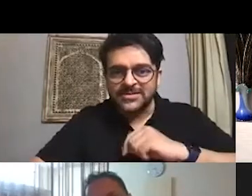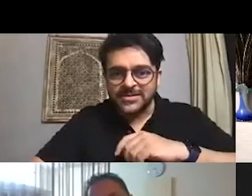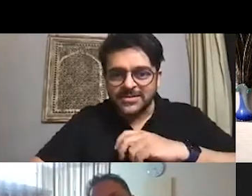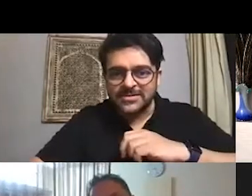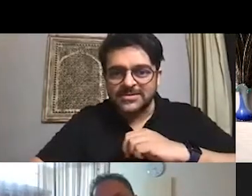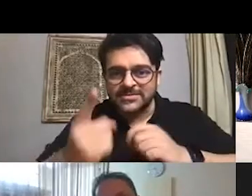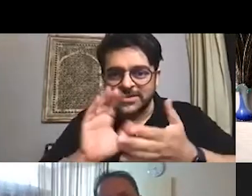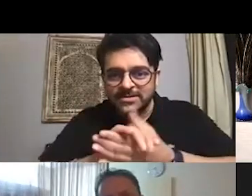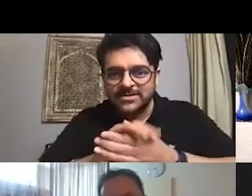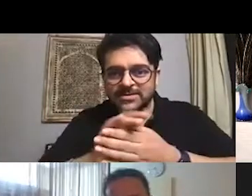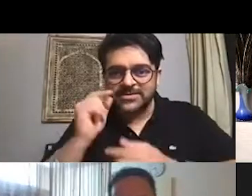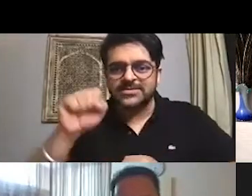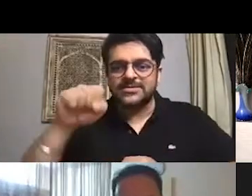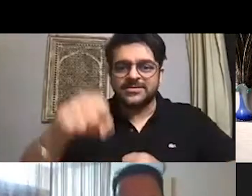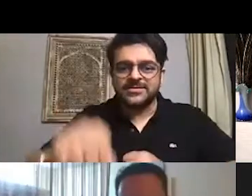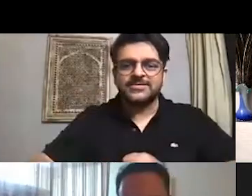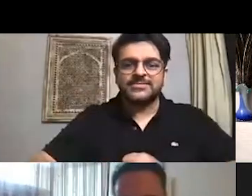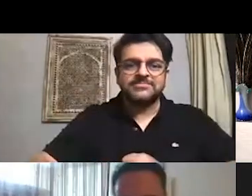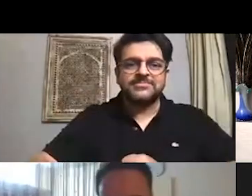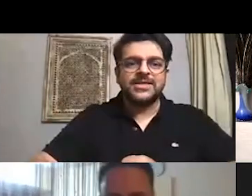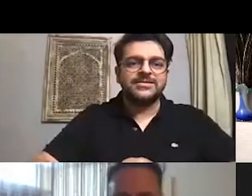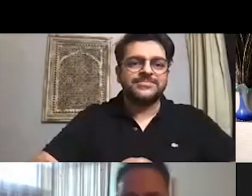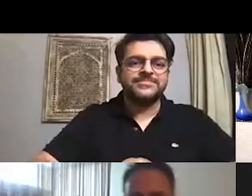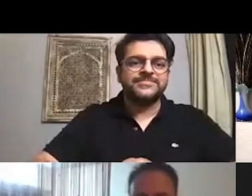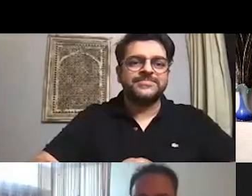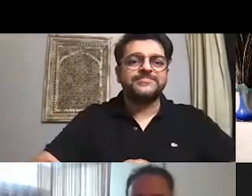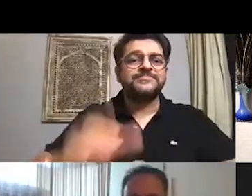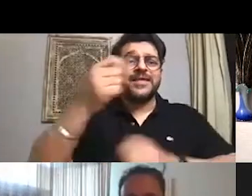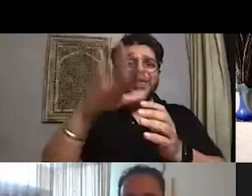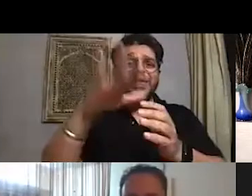One deaf friend in college. Okay.